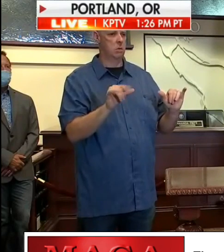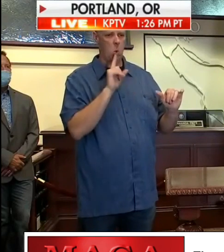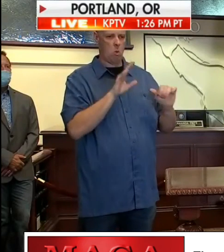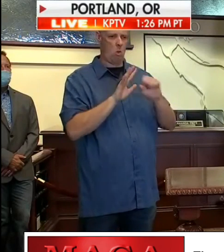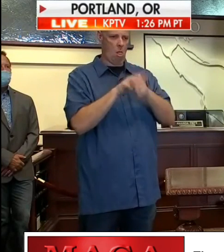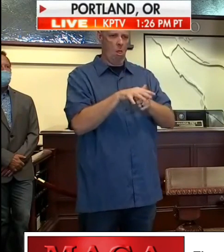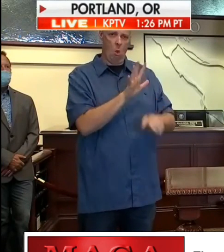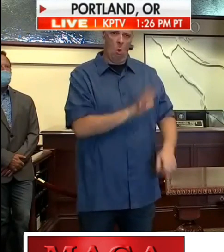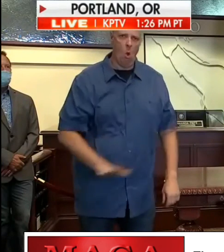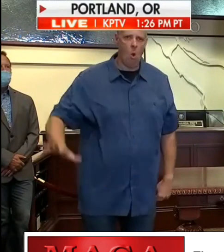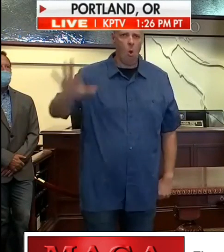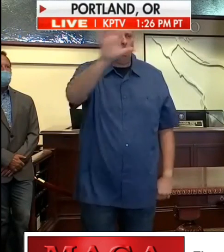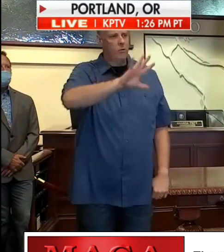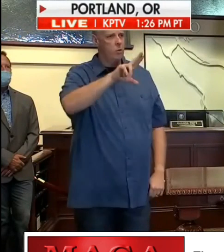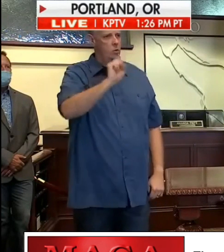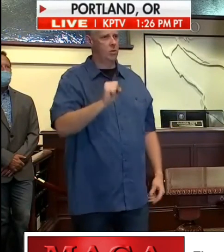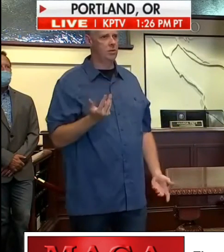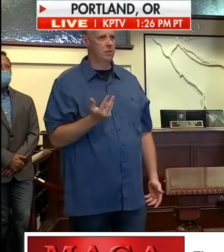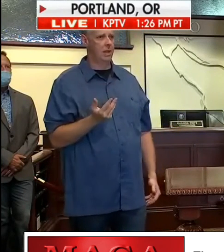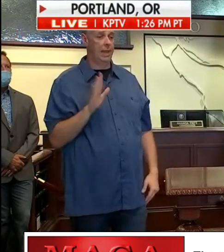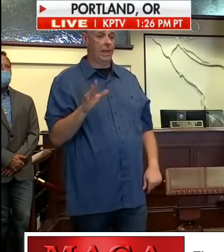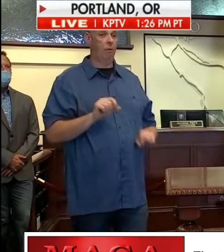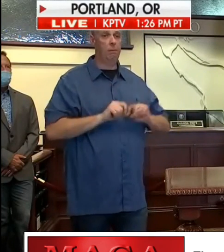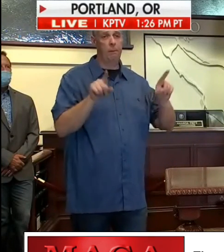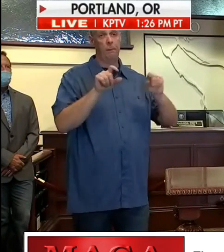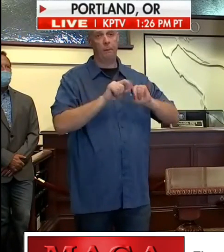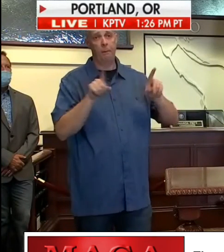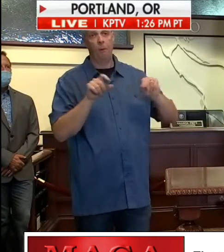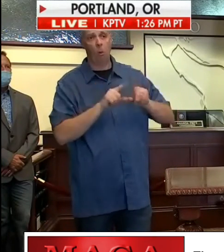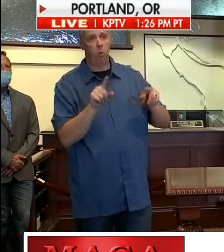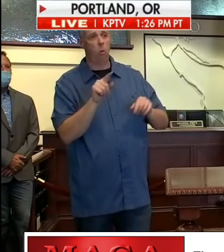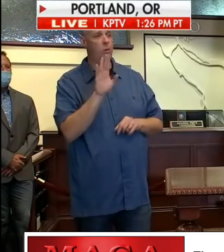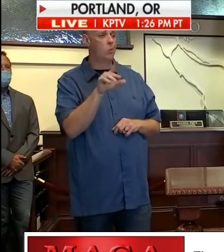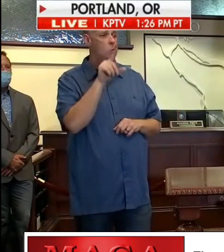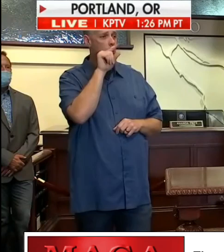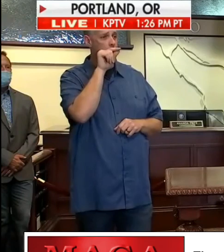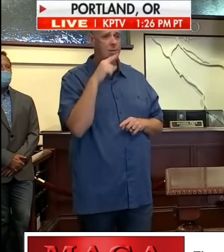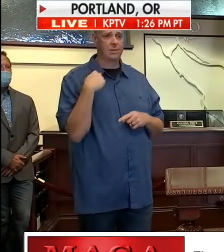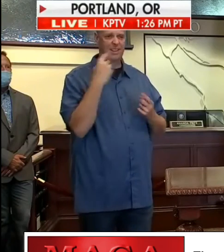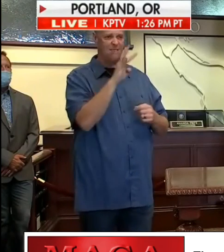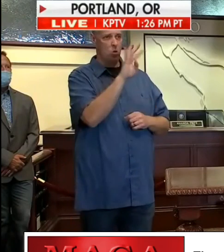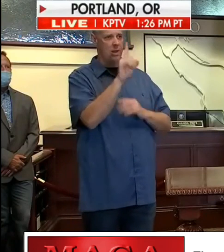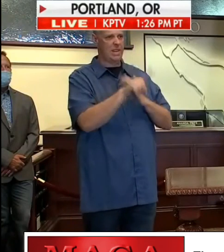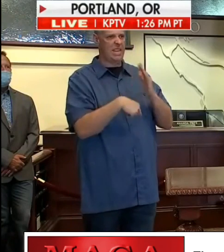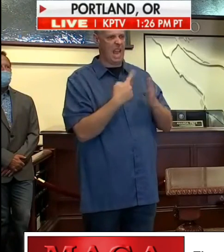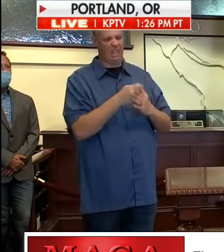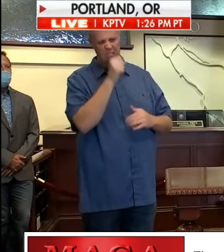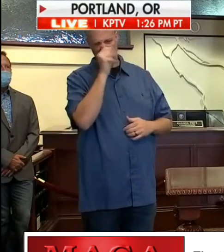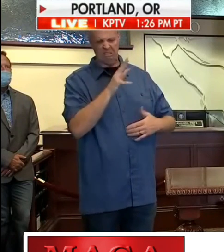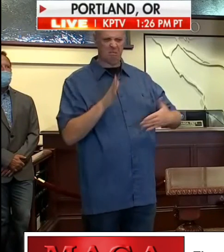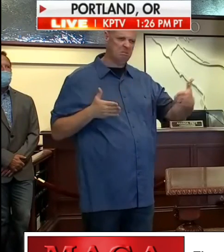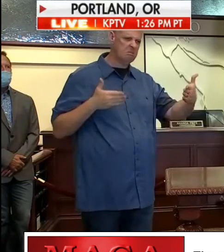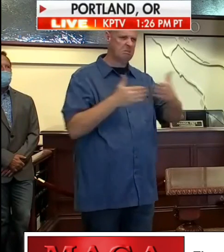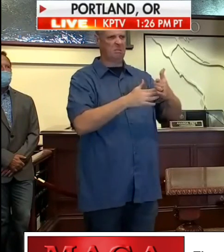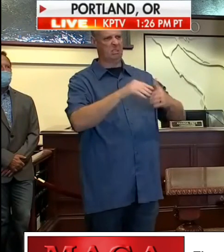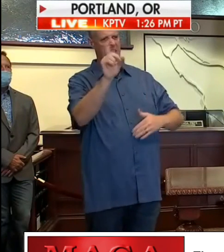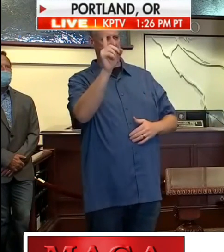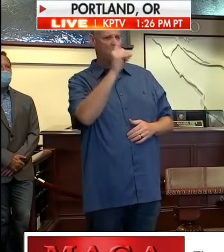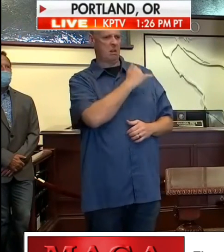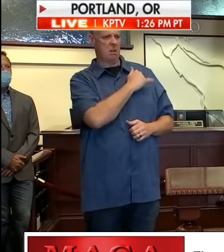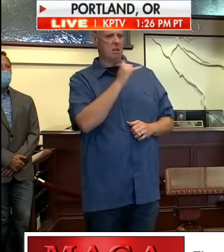injustices nationally. And the tweets that he has been putting out in the last 48 hours, attacking Democratic